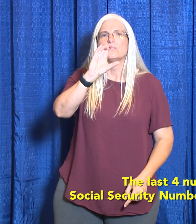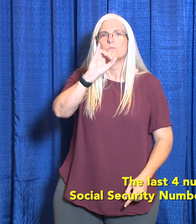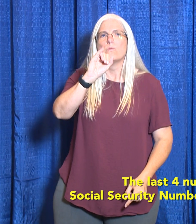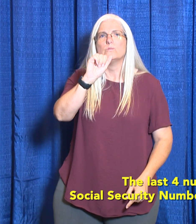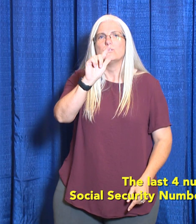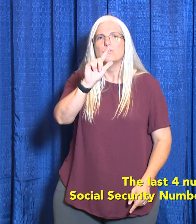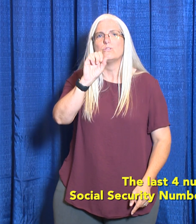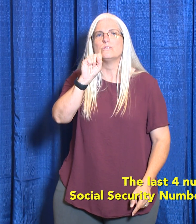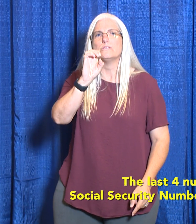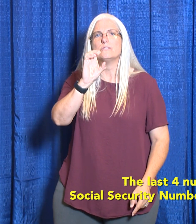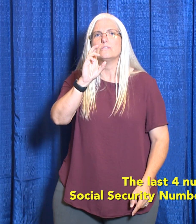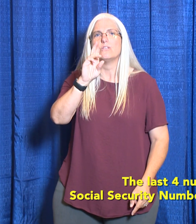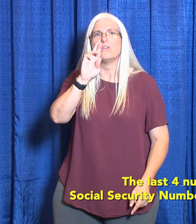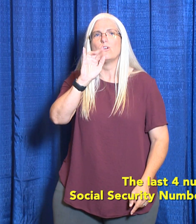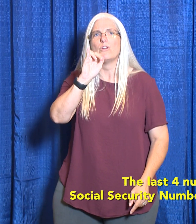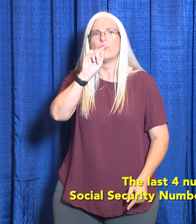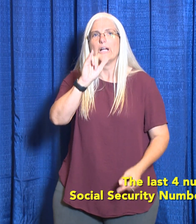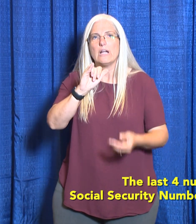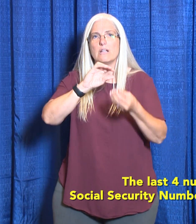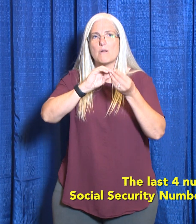if you have one, and